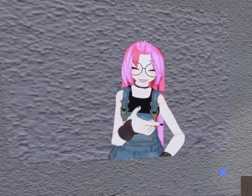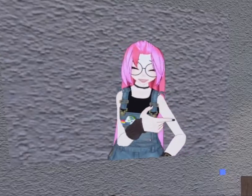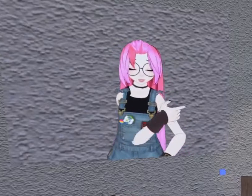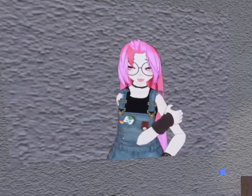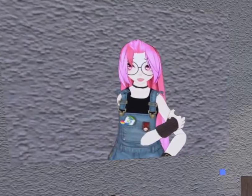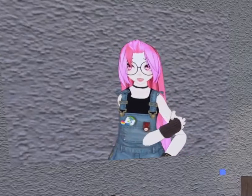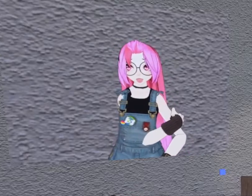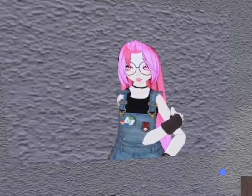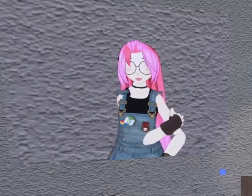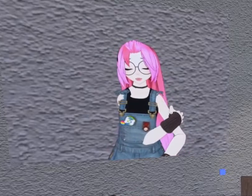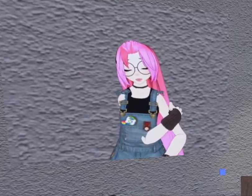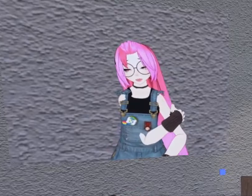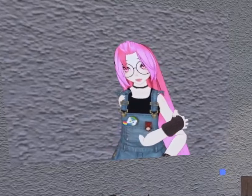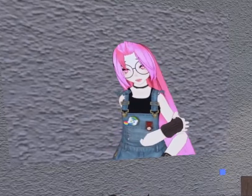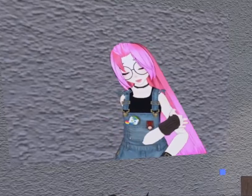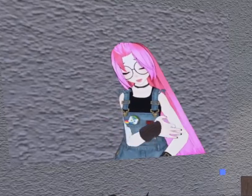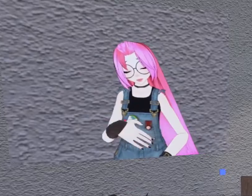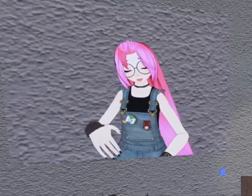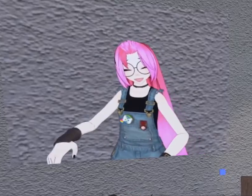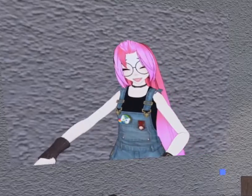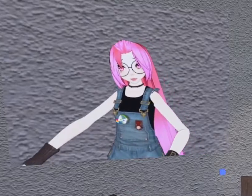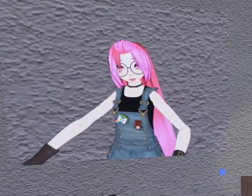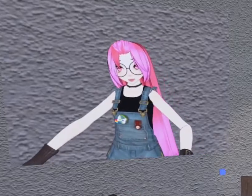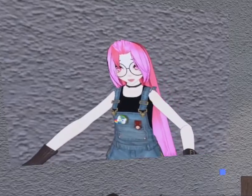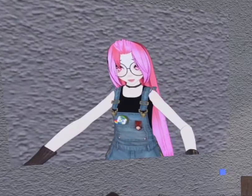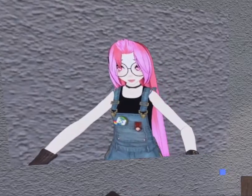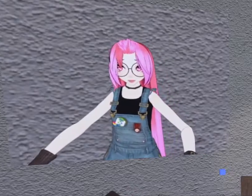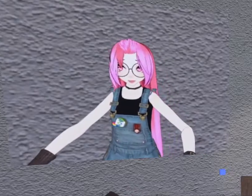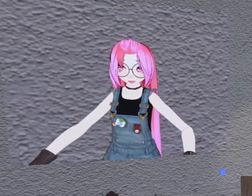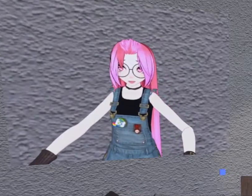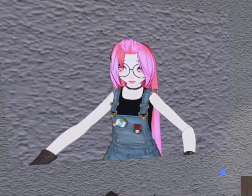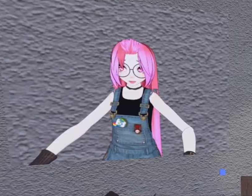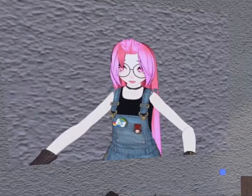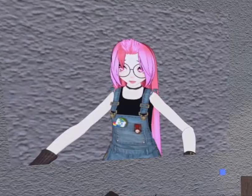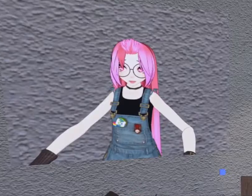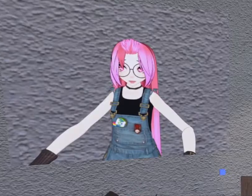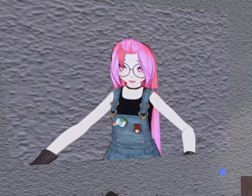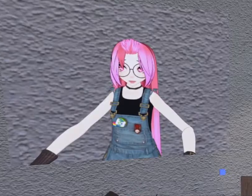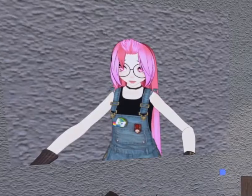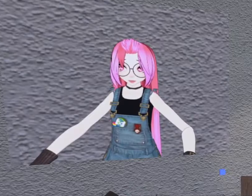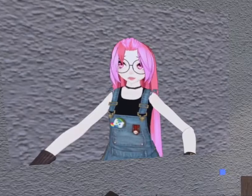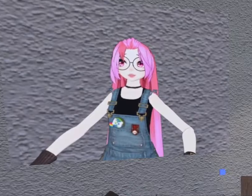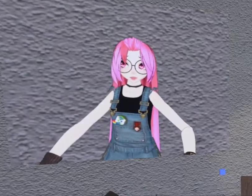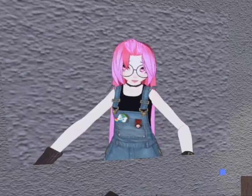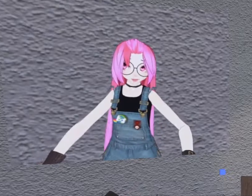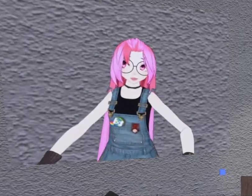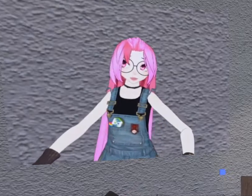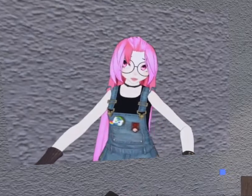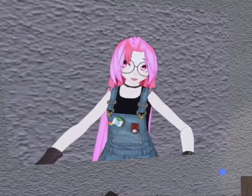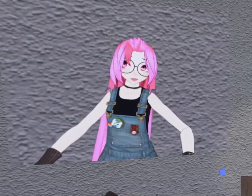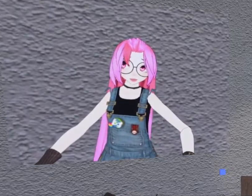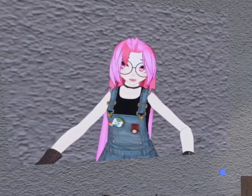What's up, Amar? All right, so how you said if you sign something more intensely, that falls under a classifier, doesn't